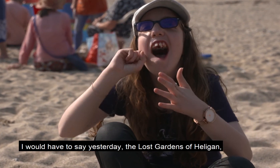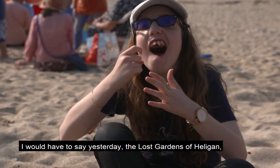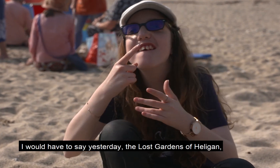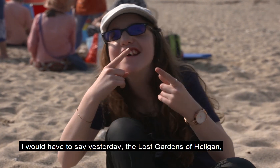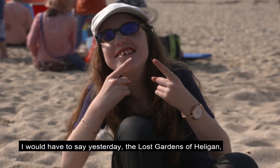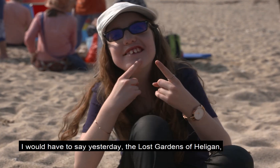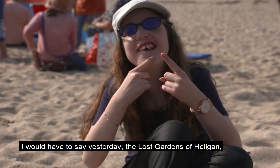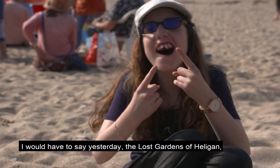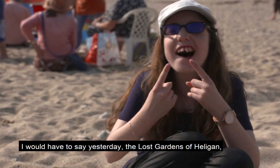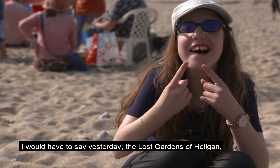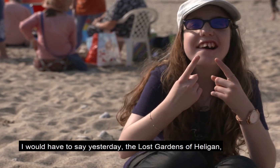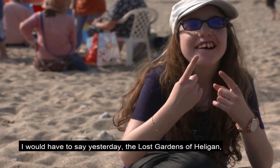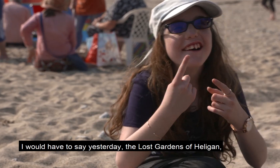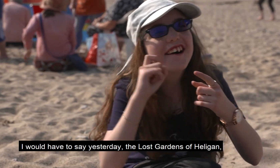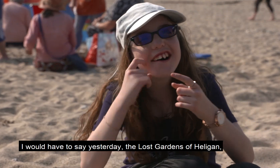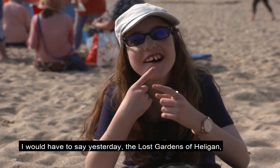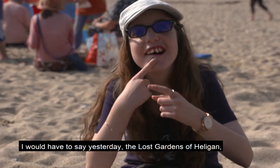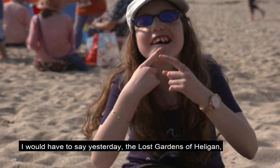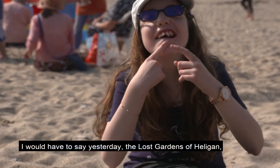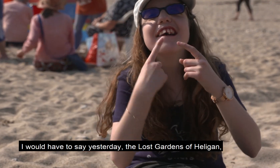I would die. I would have to say